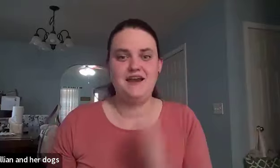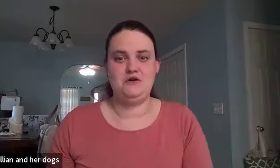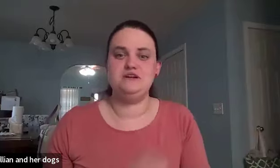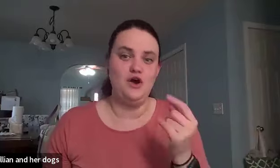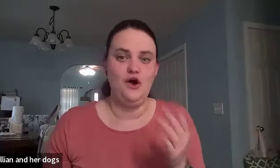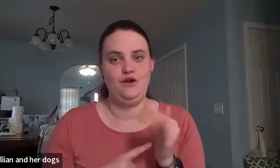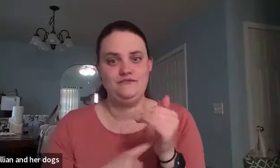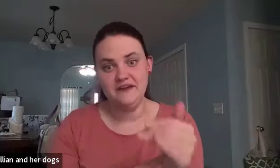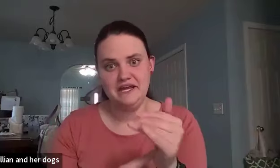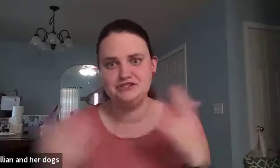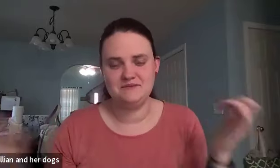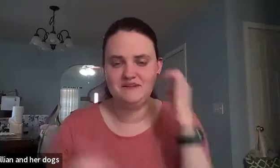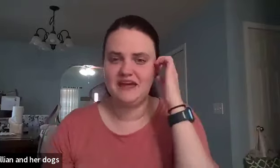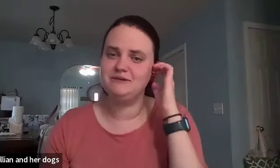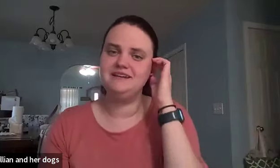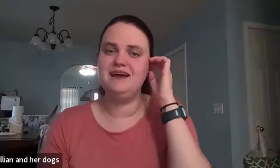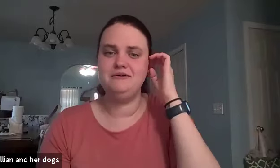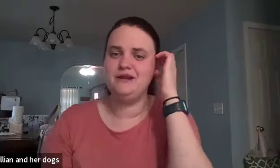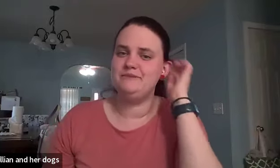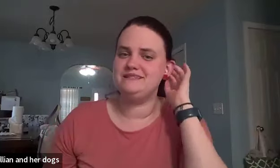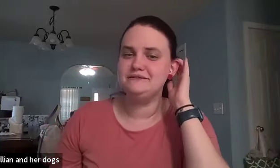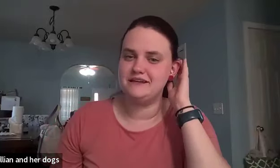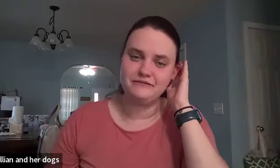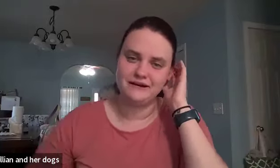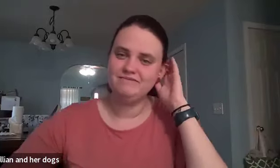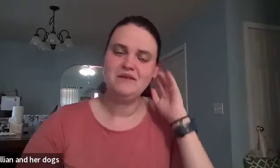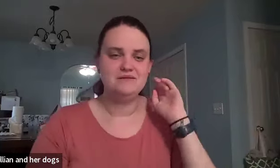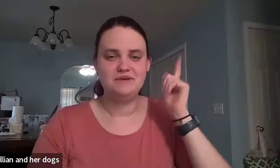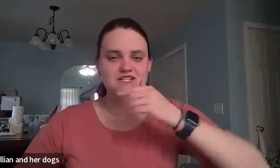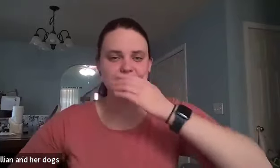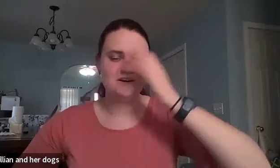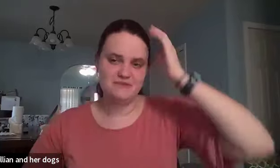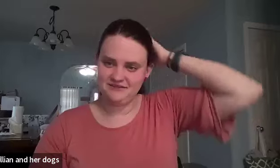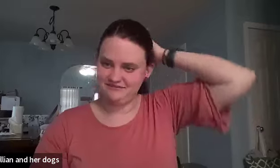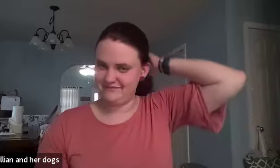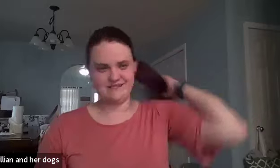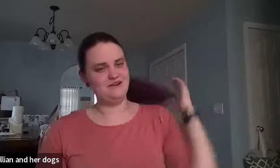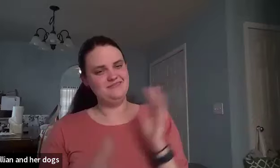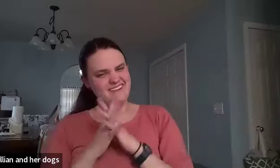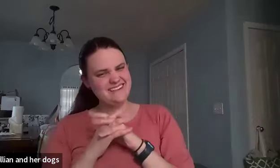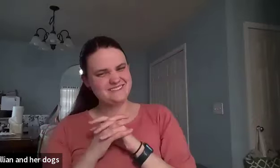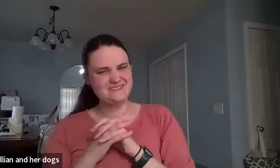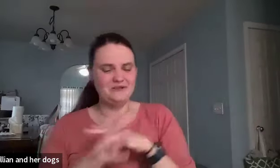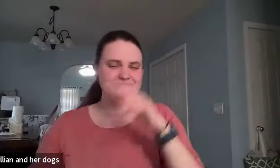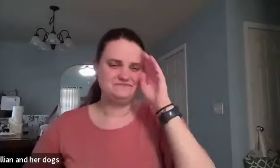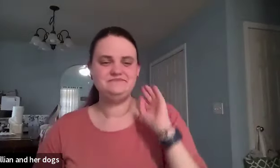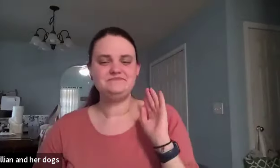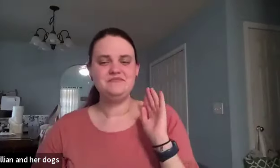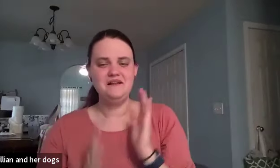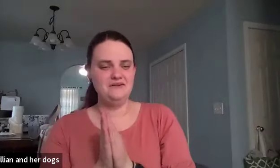cat or a dog or a fish or something like that. And I'm like, nope, it's a little different. But I should have known better. But so, oh, that's cool.